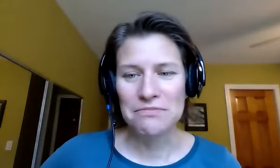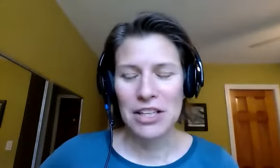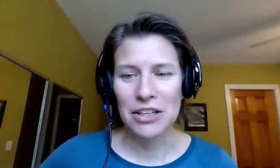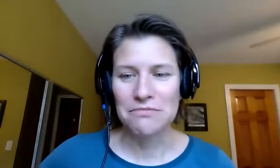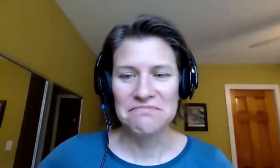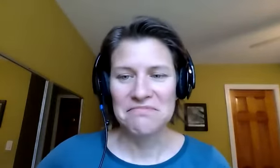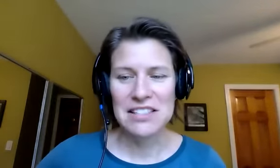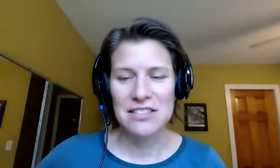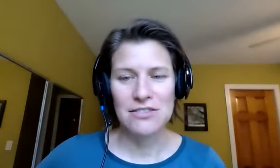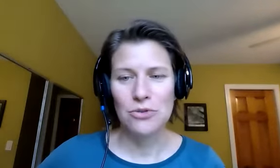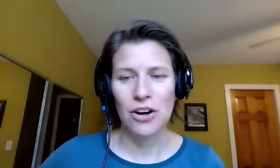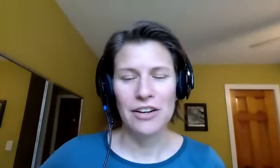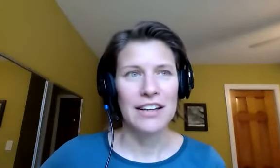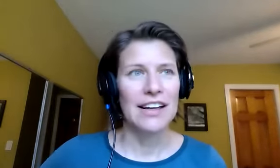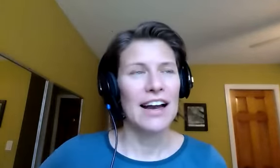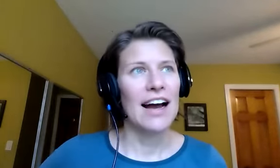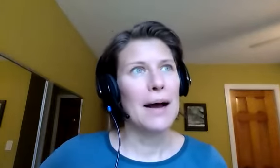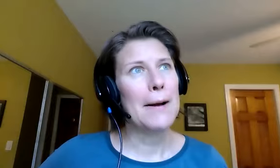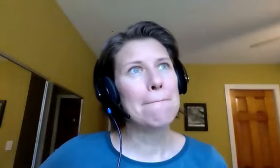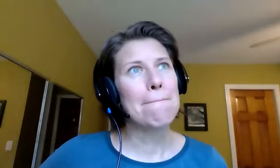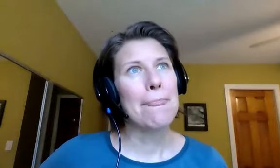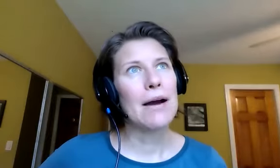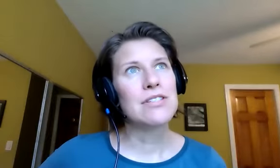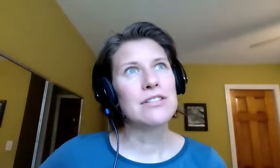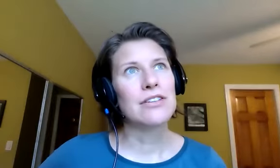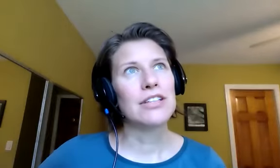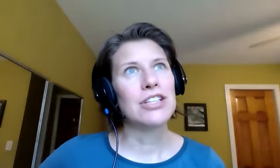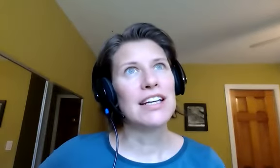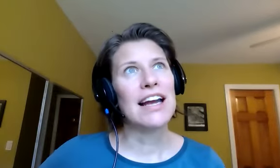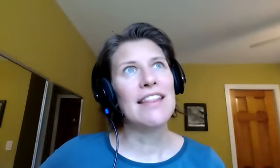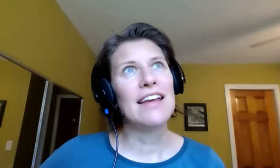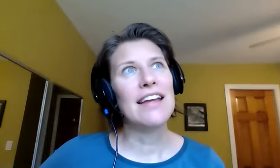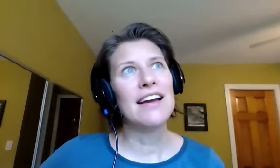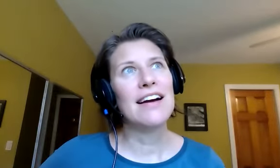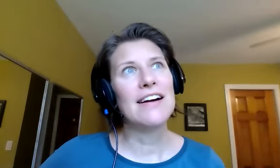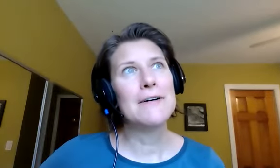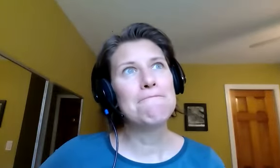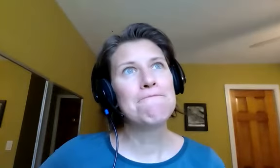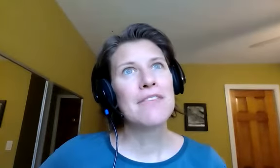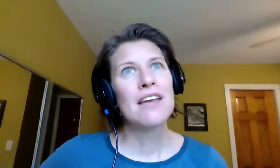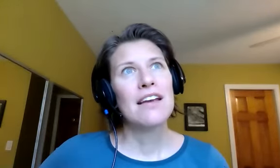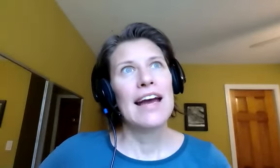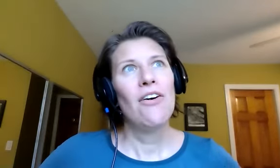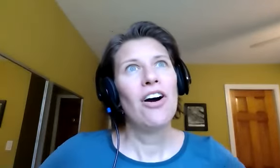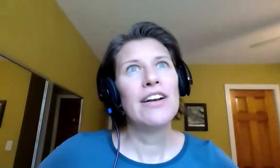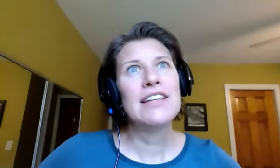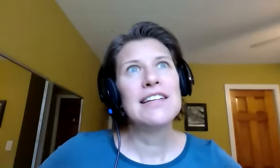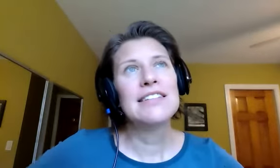you know, that's too hard. Um, that was discouraging. And then, um, how hard is it